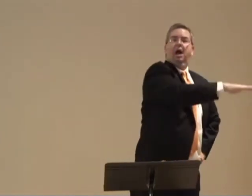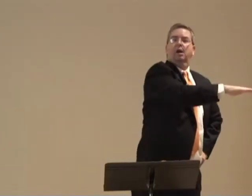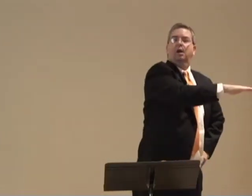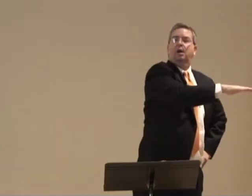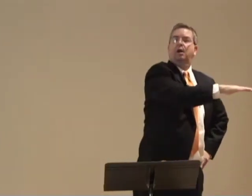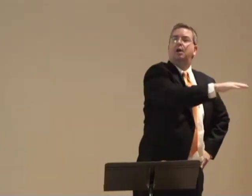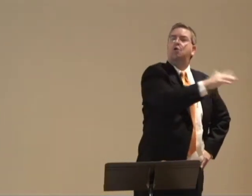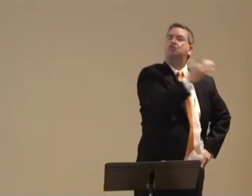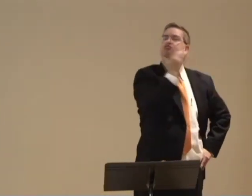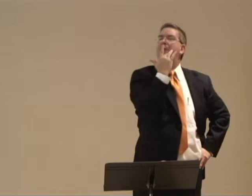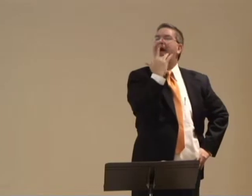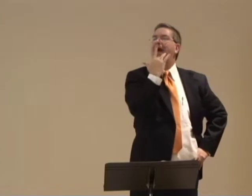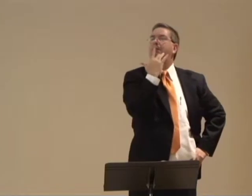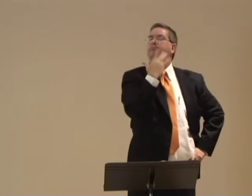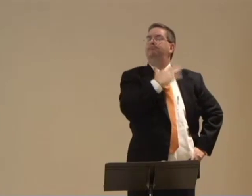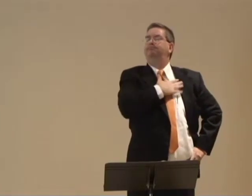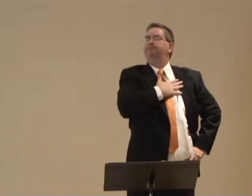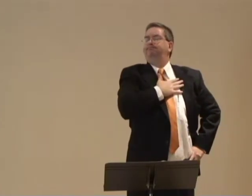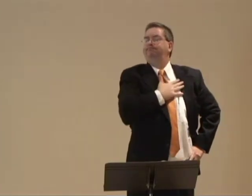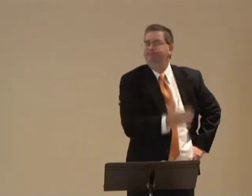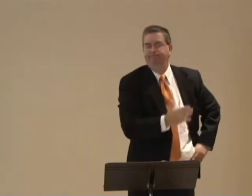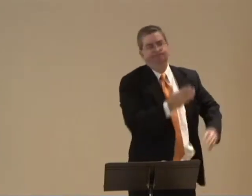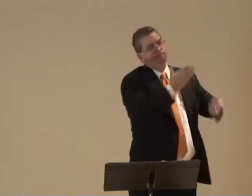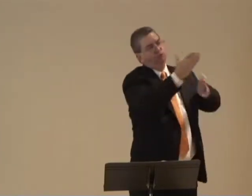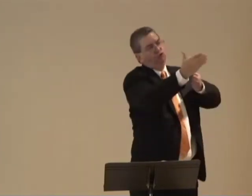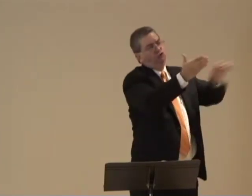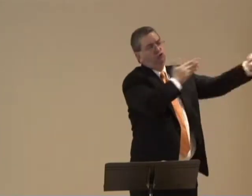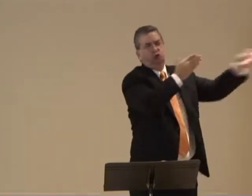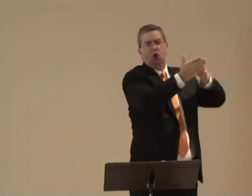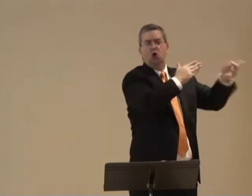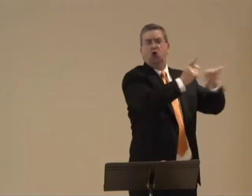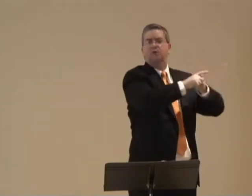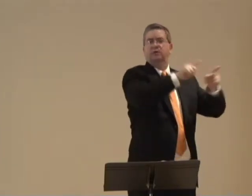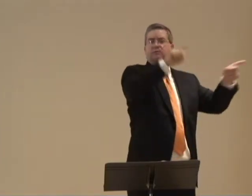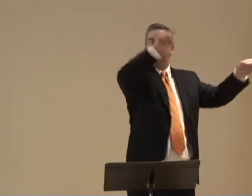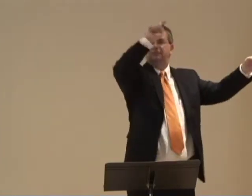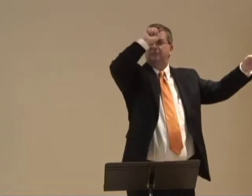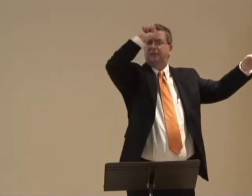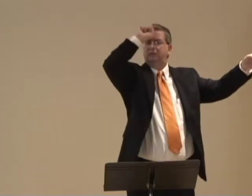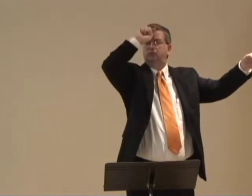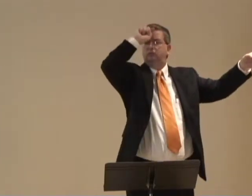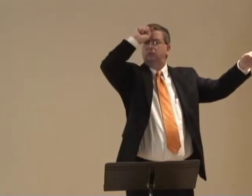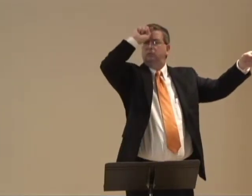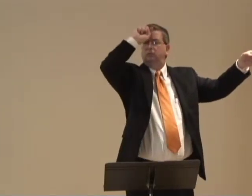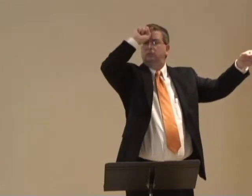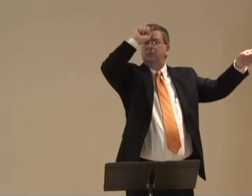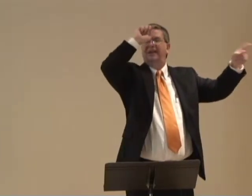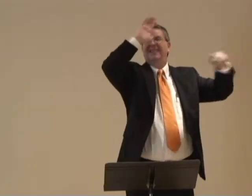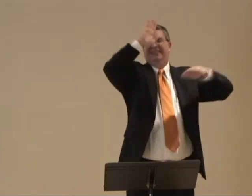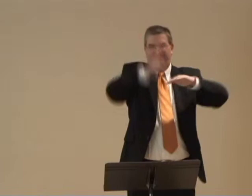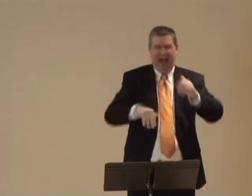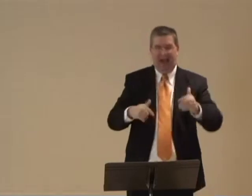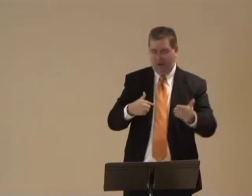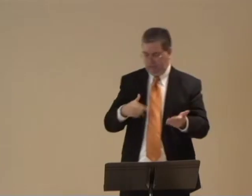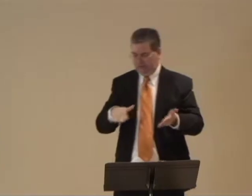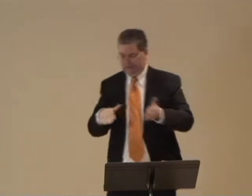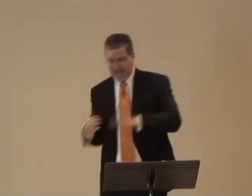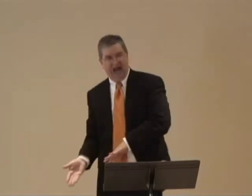The Israelite people were saying, I prefer to go back to Egypt. I will serve the Egyptians